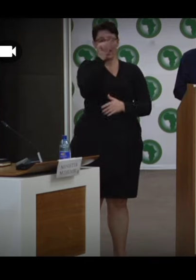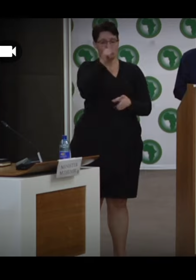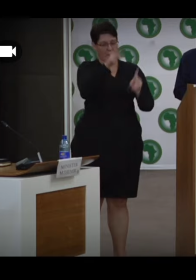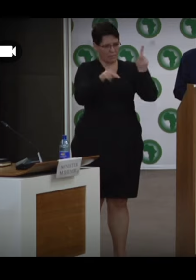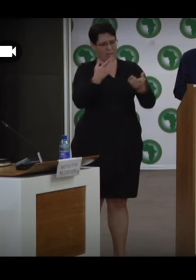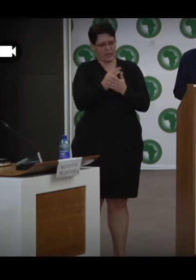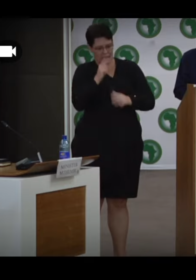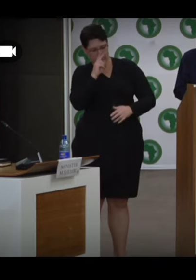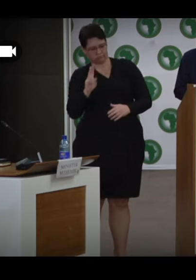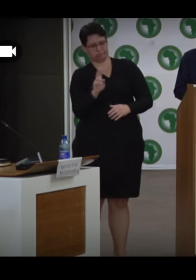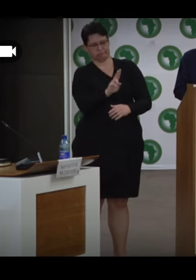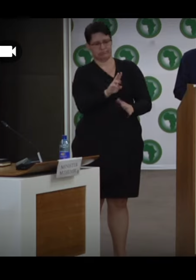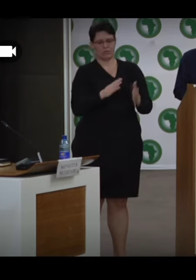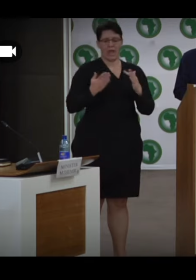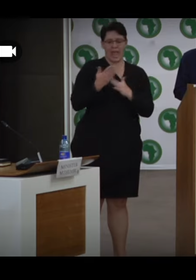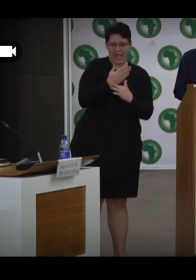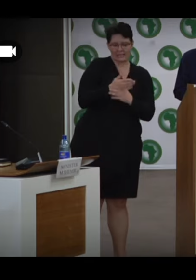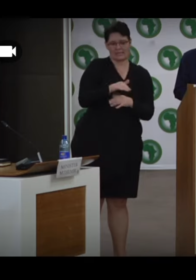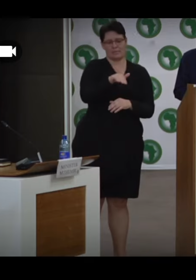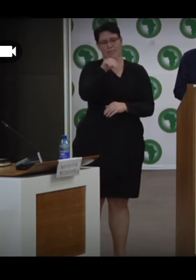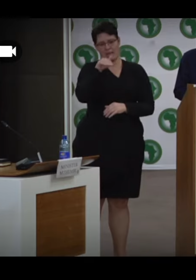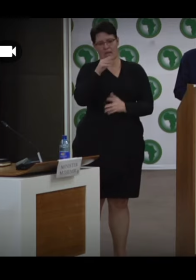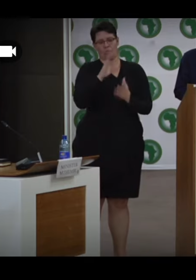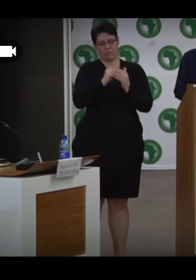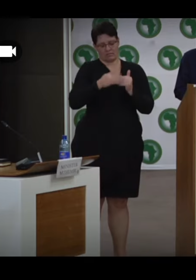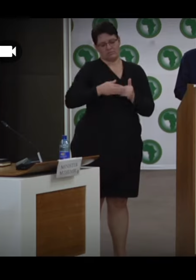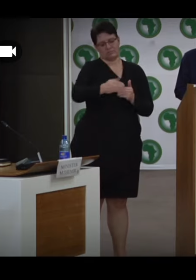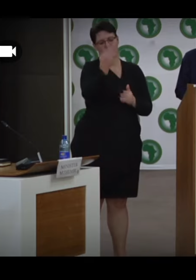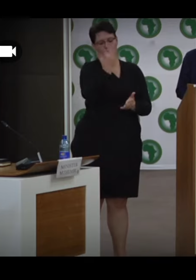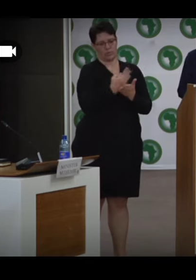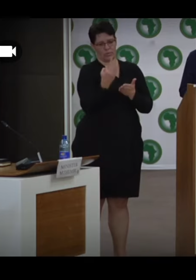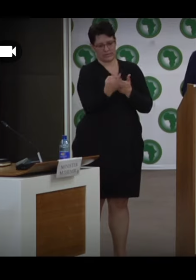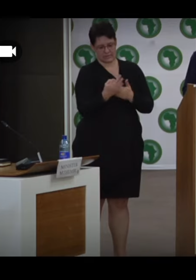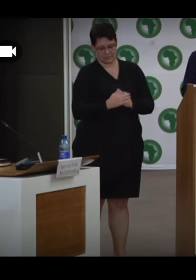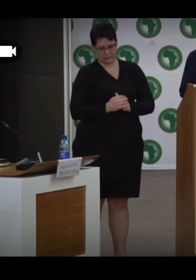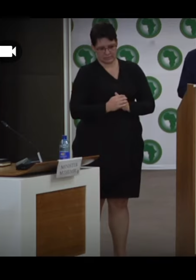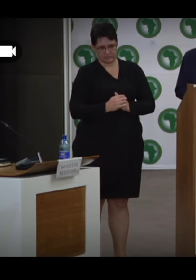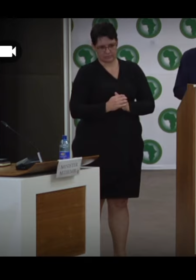can look to accessing the banks in the next 3 weeks.